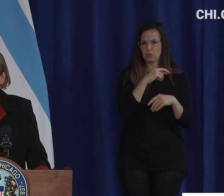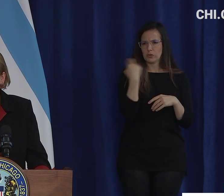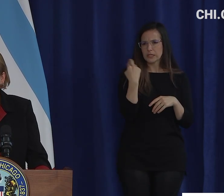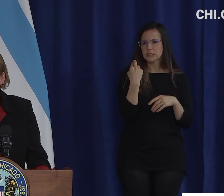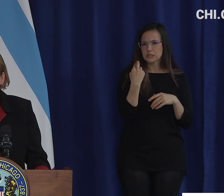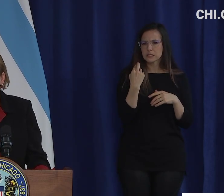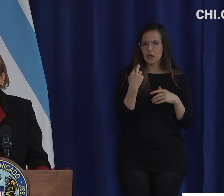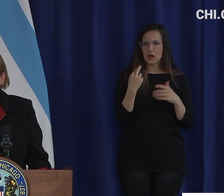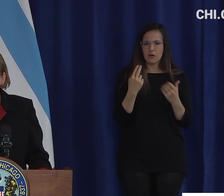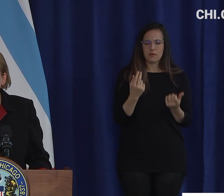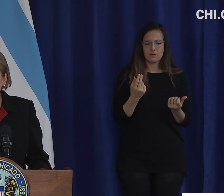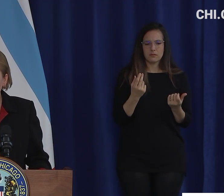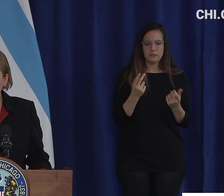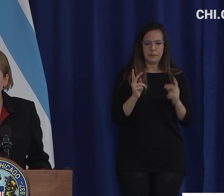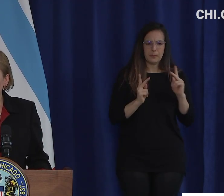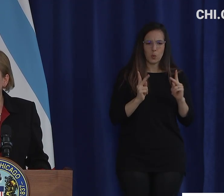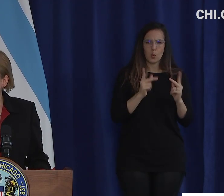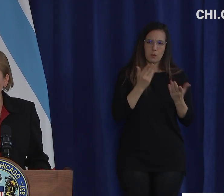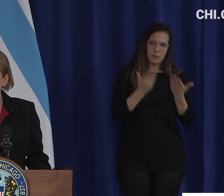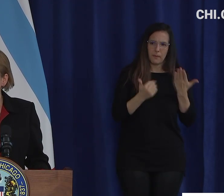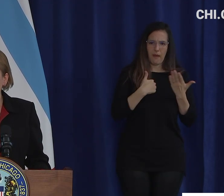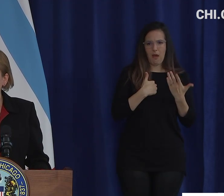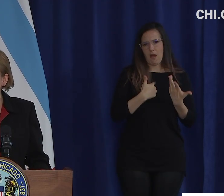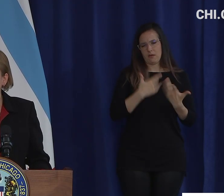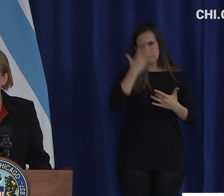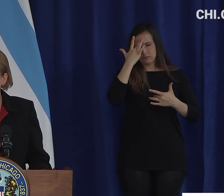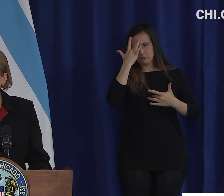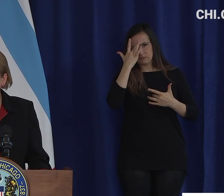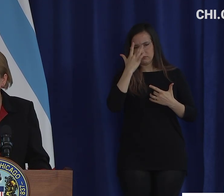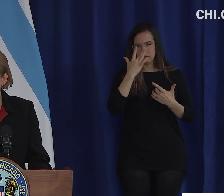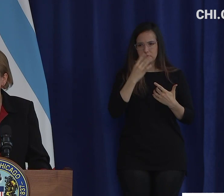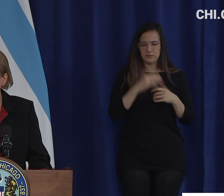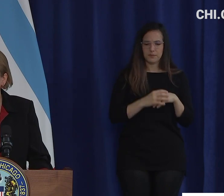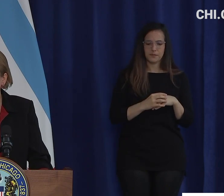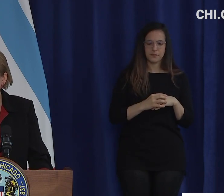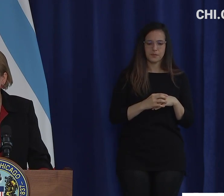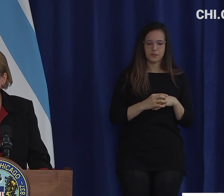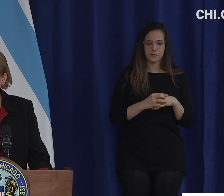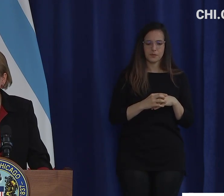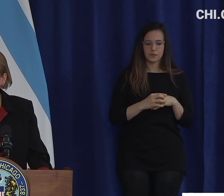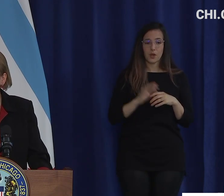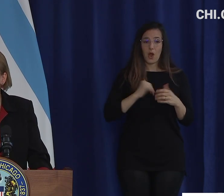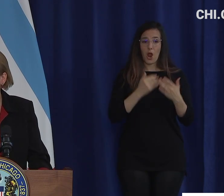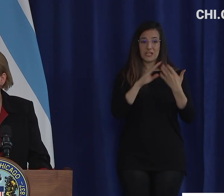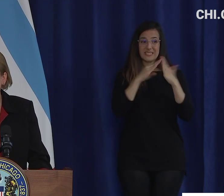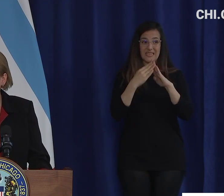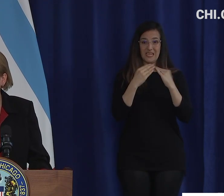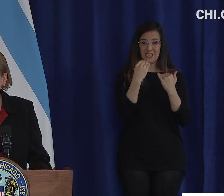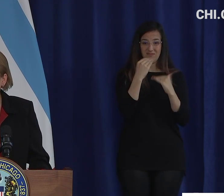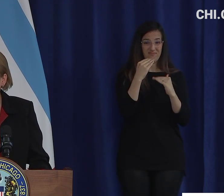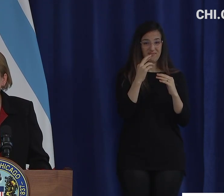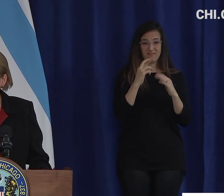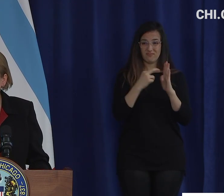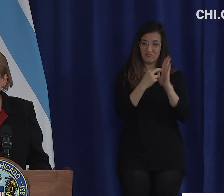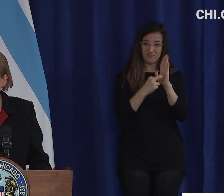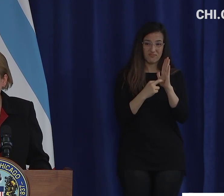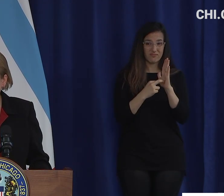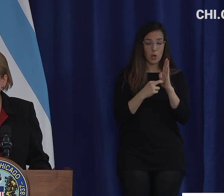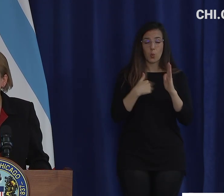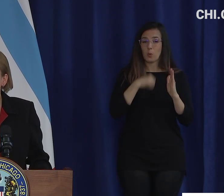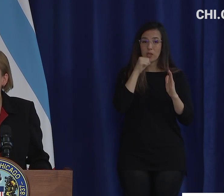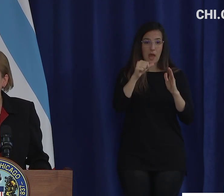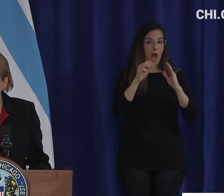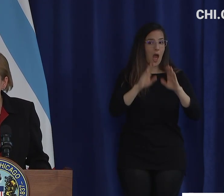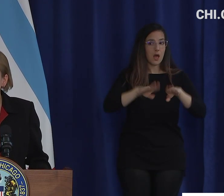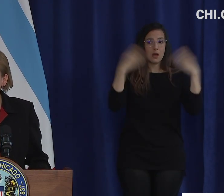in a gathering size. We will not be thinking about loosening those restrictions until we get back down under 200